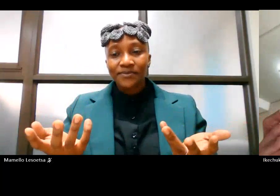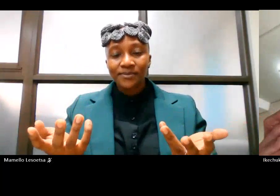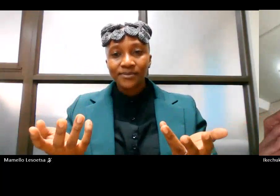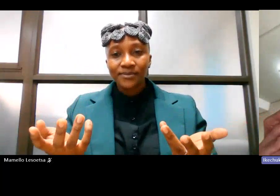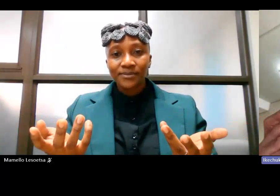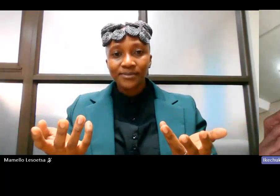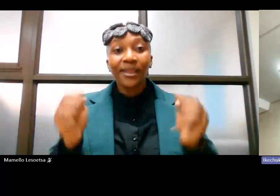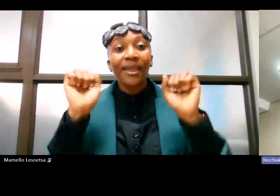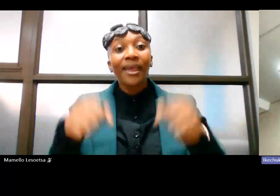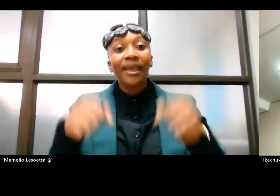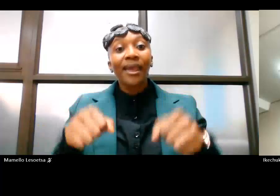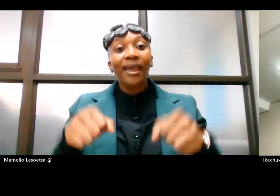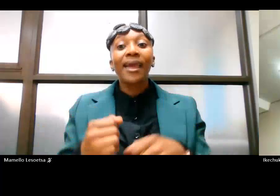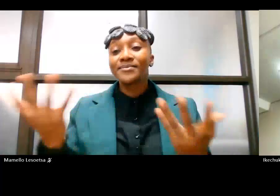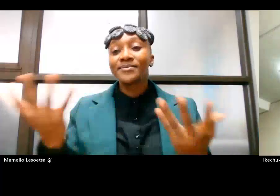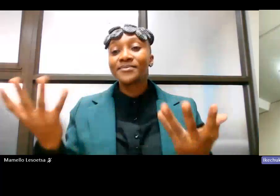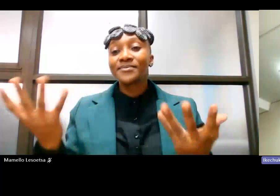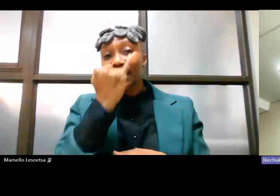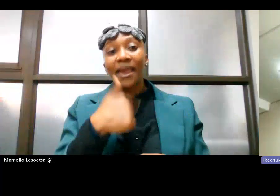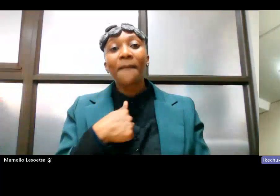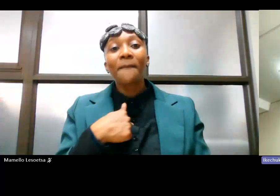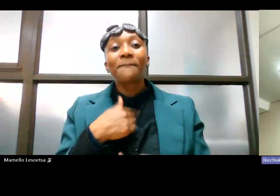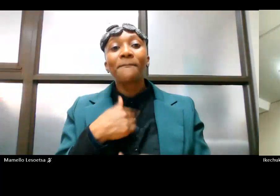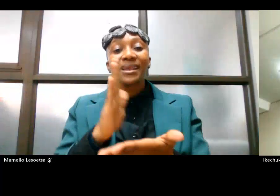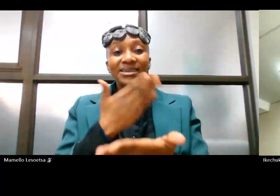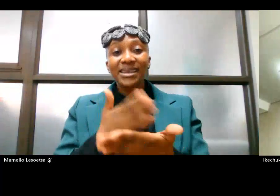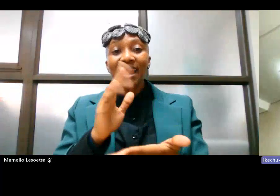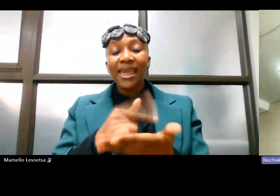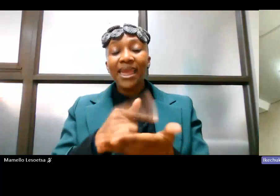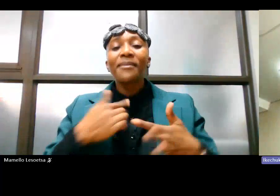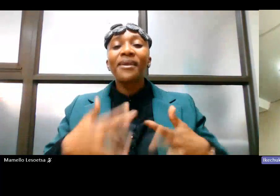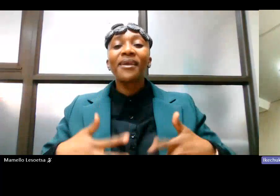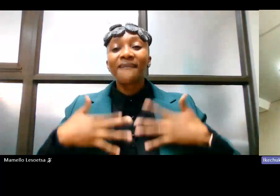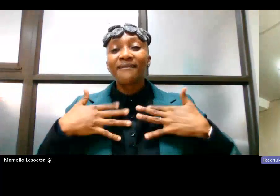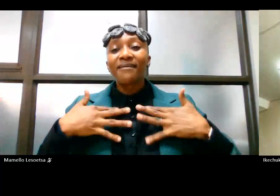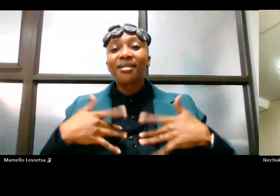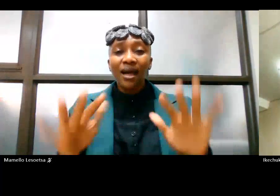Ike, if I can just share how I feel. Yes.